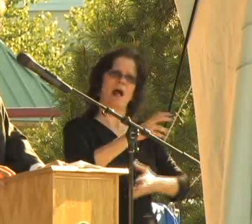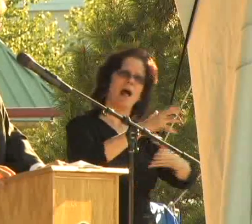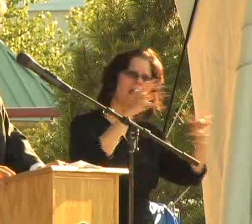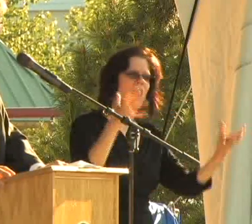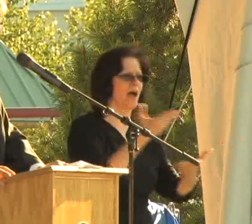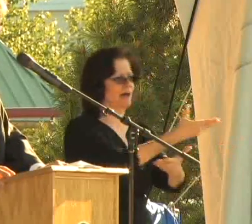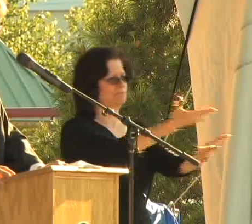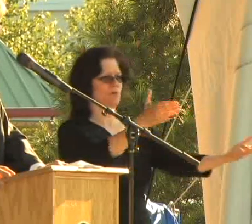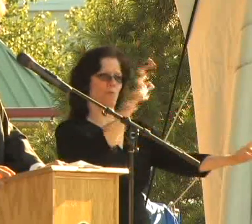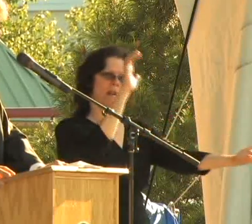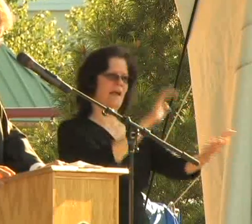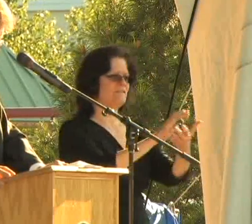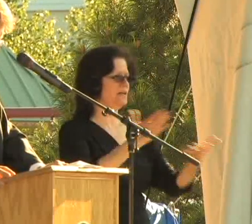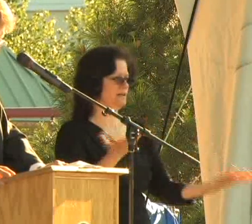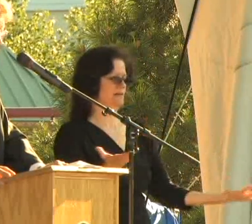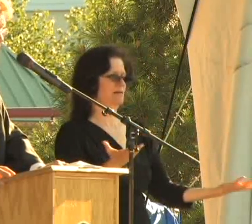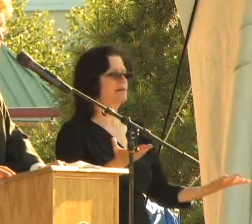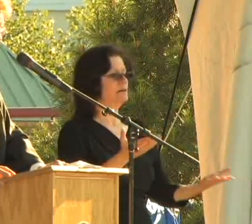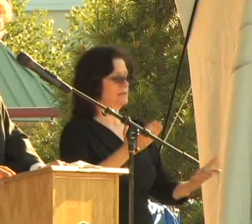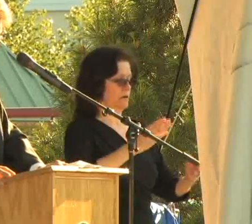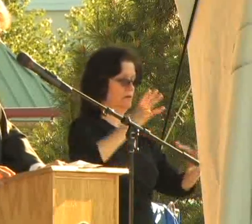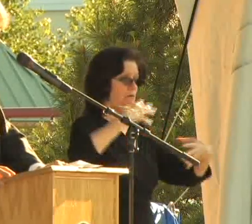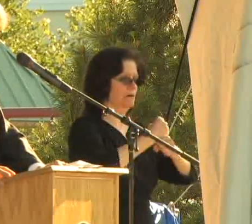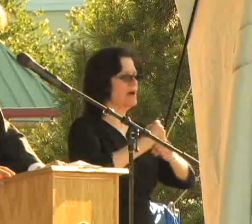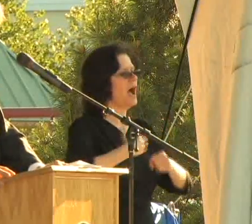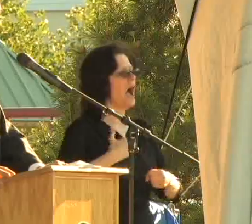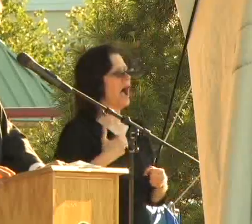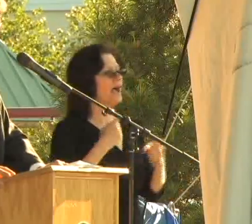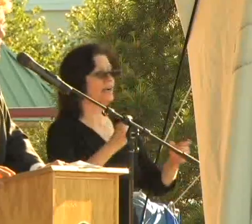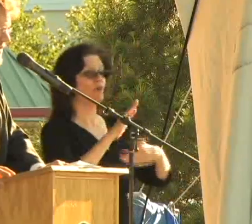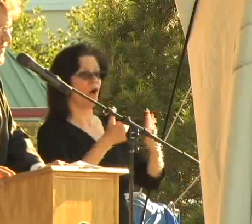out there to believe in. So, in conclusion, I give